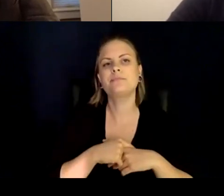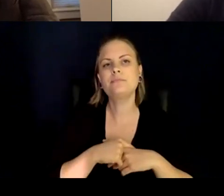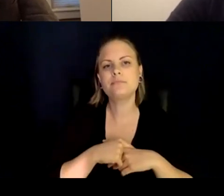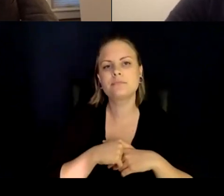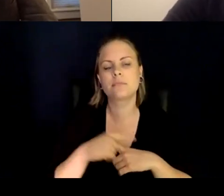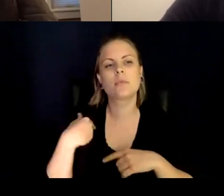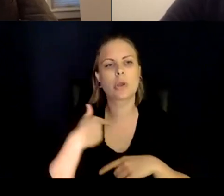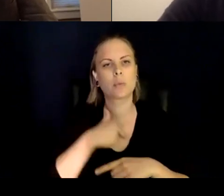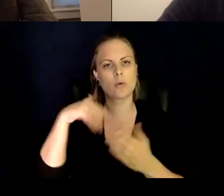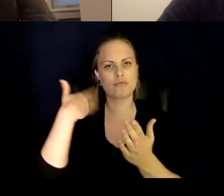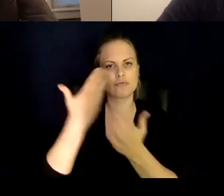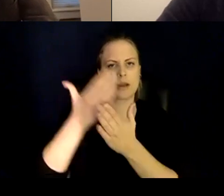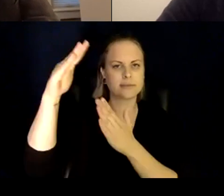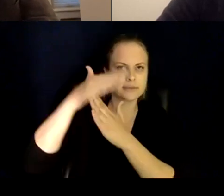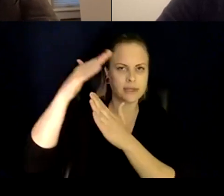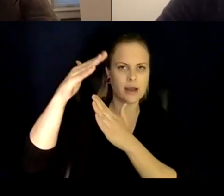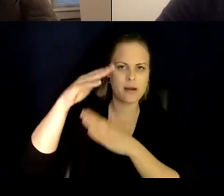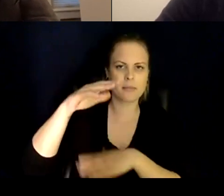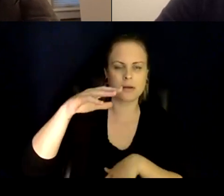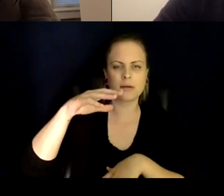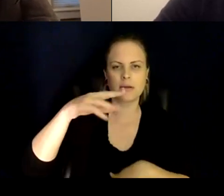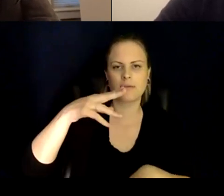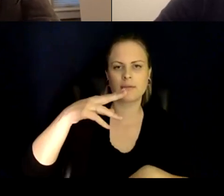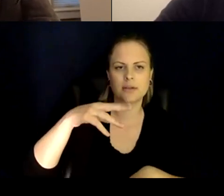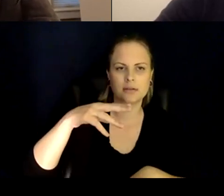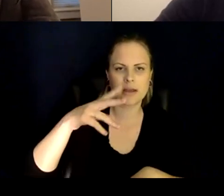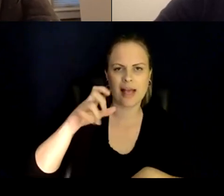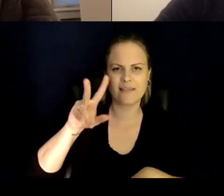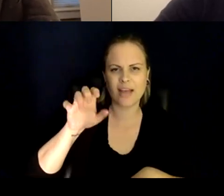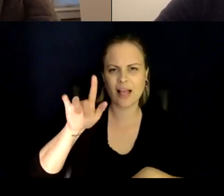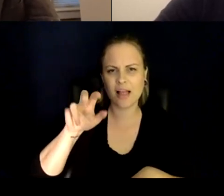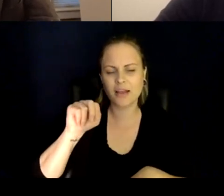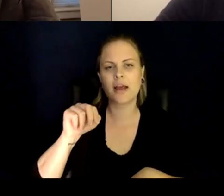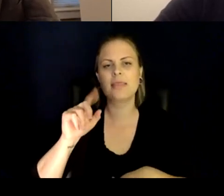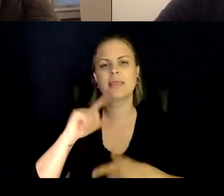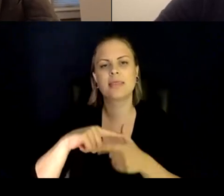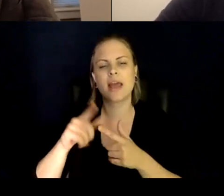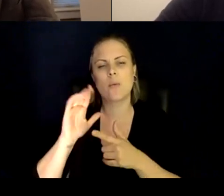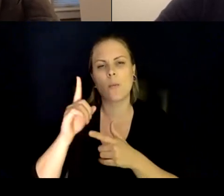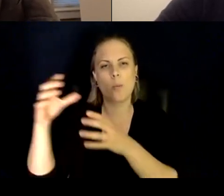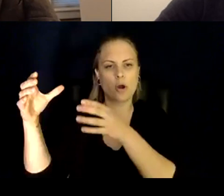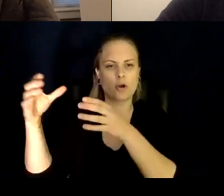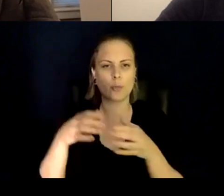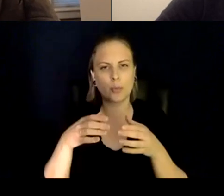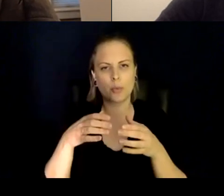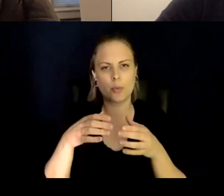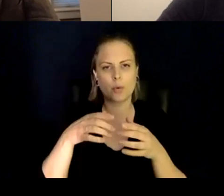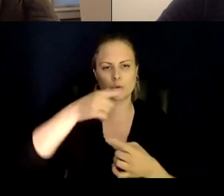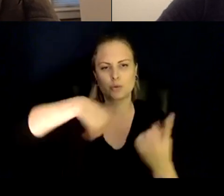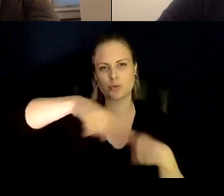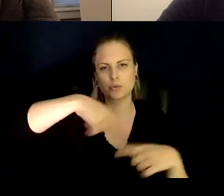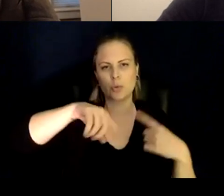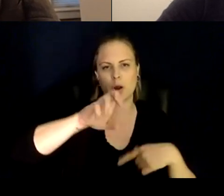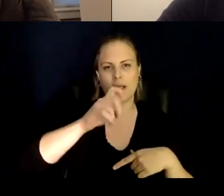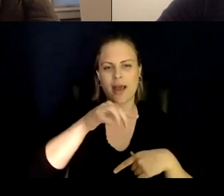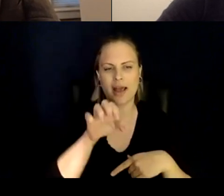get to the top, the summit of Helvellyn, and then I would take a group down Swirl Edge down to the caldera,